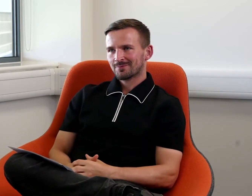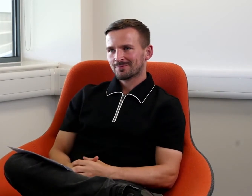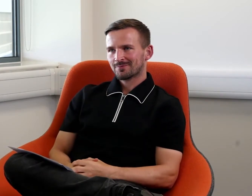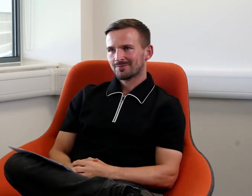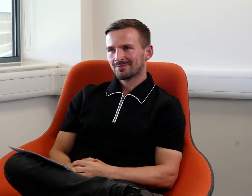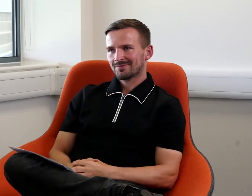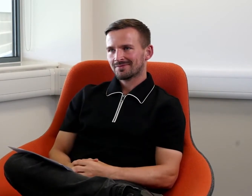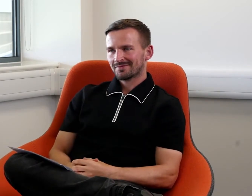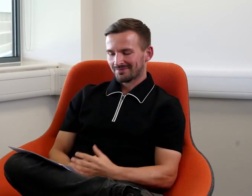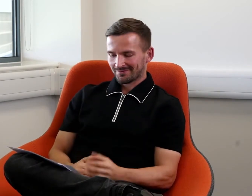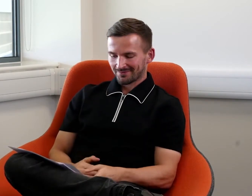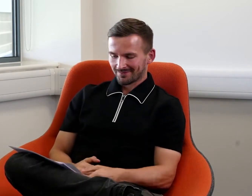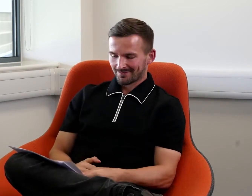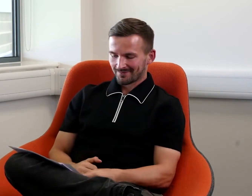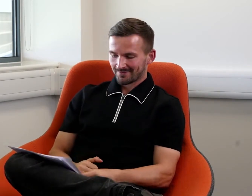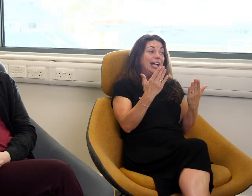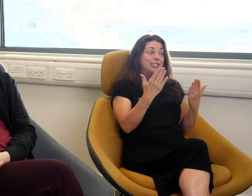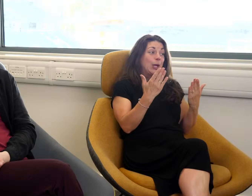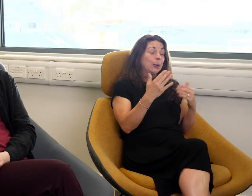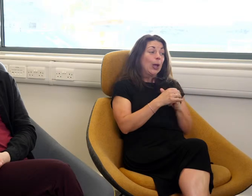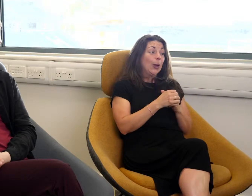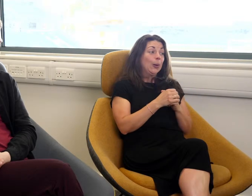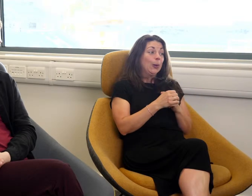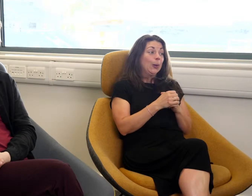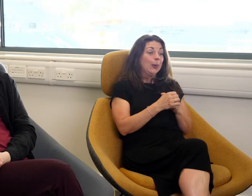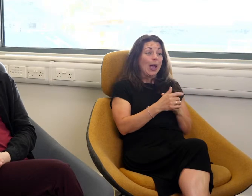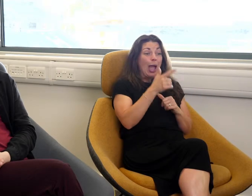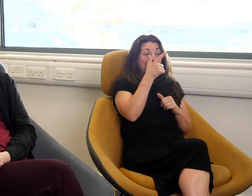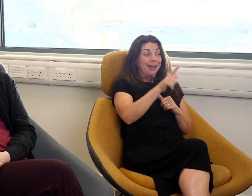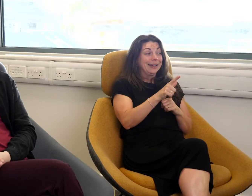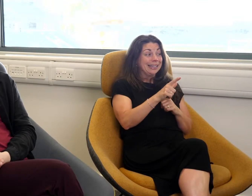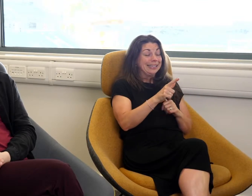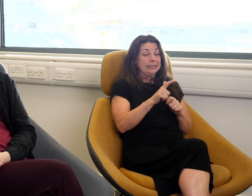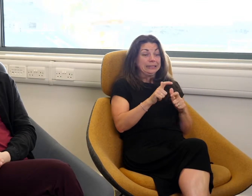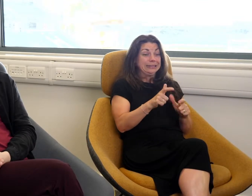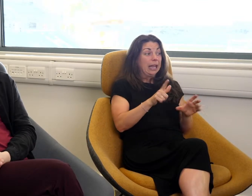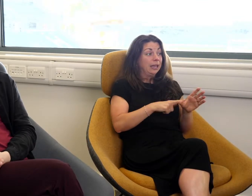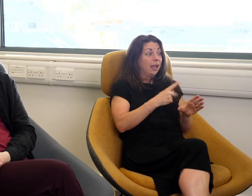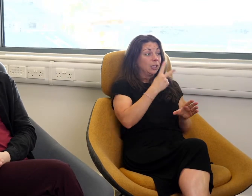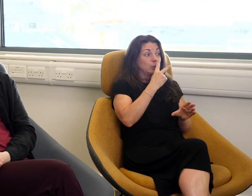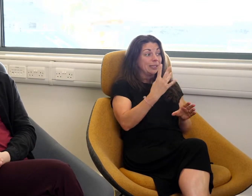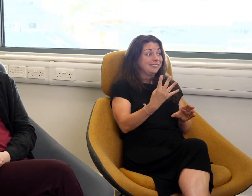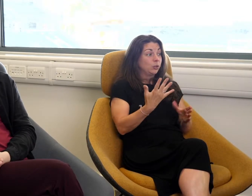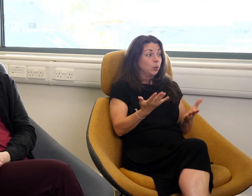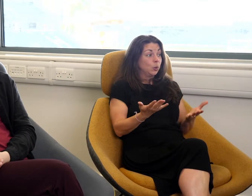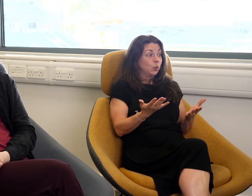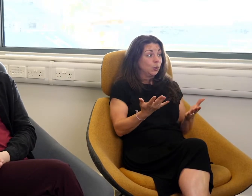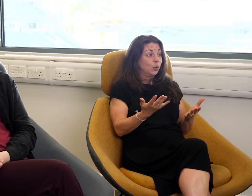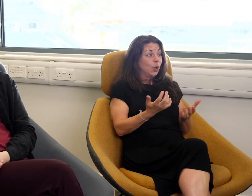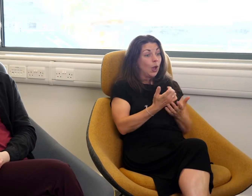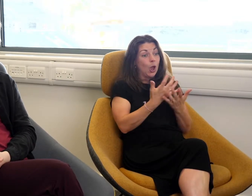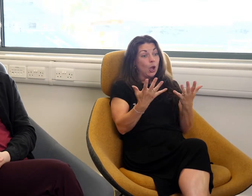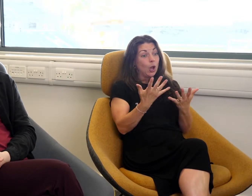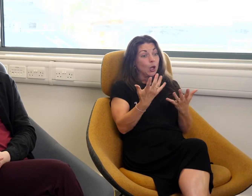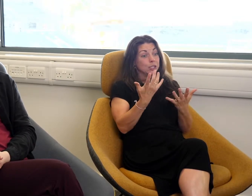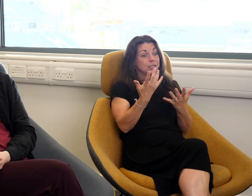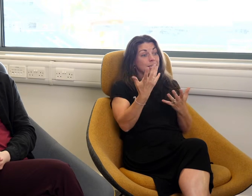know. I'm lucky in that I'm only 24 now, and, you know, lots of people come into Parliament much later than me and then go on to have, you